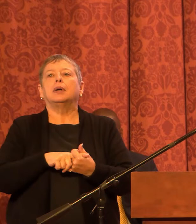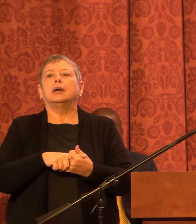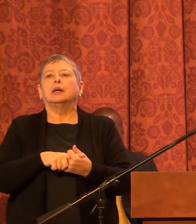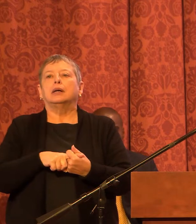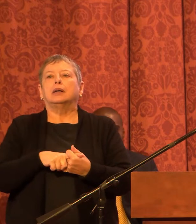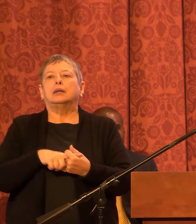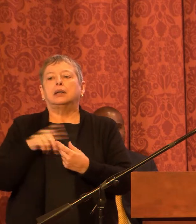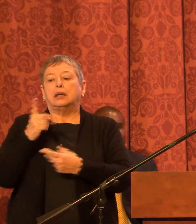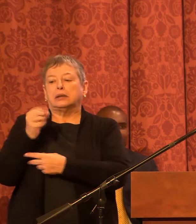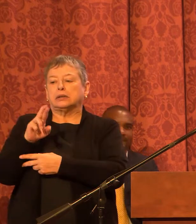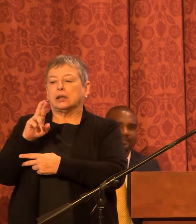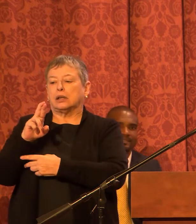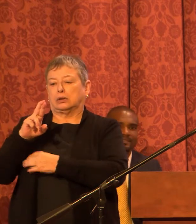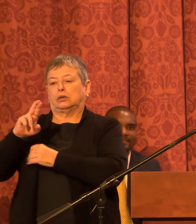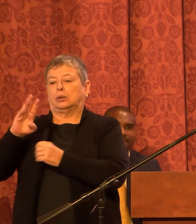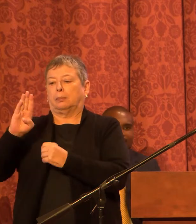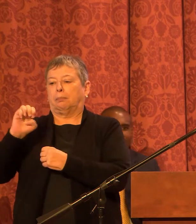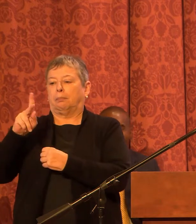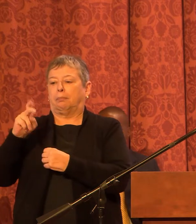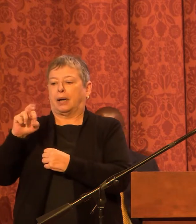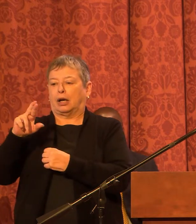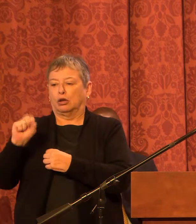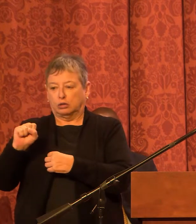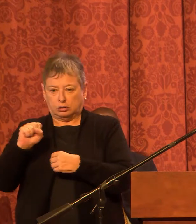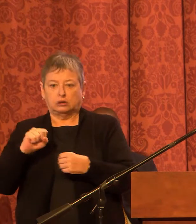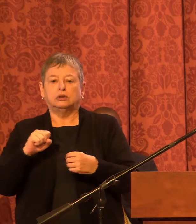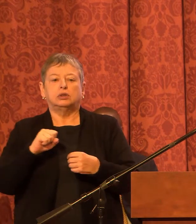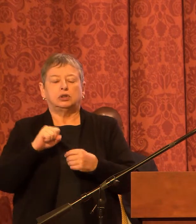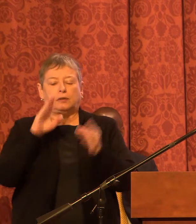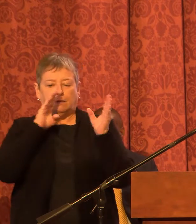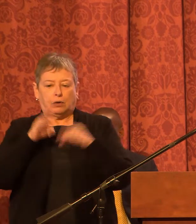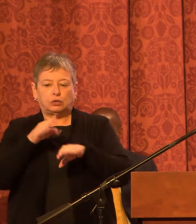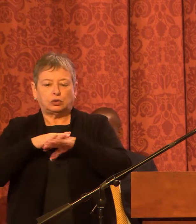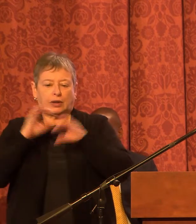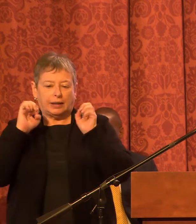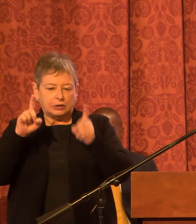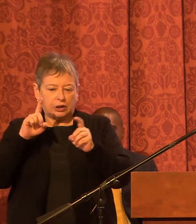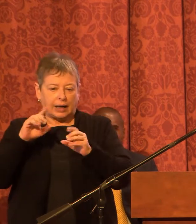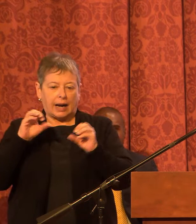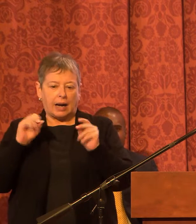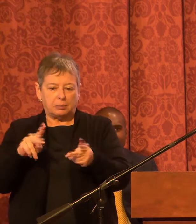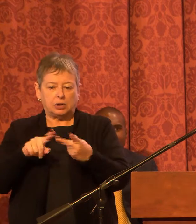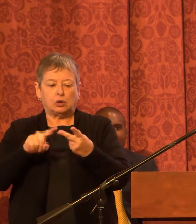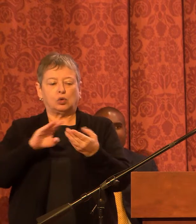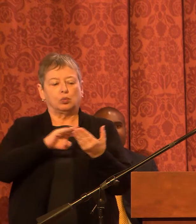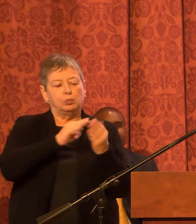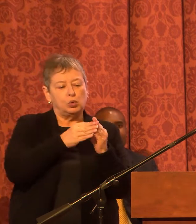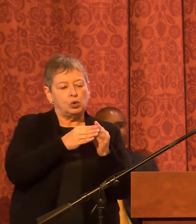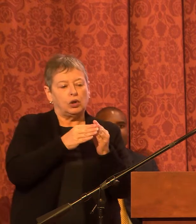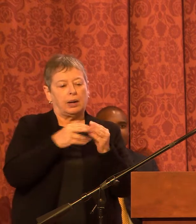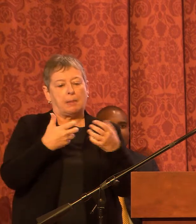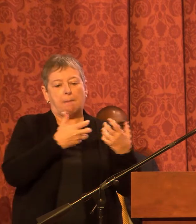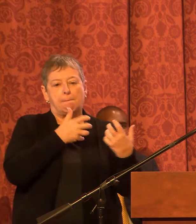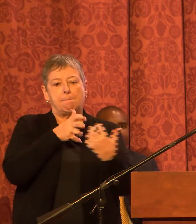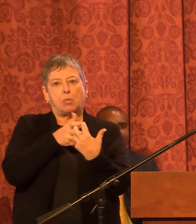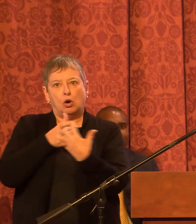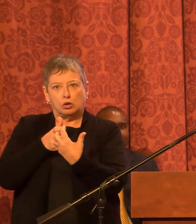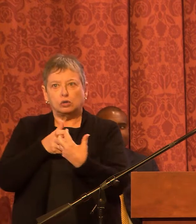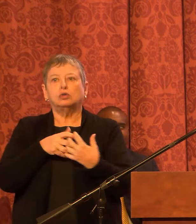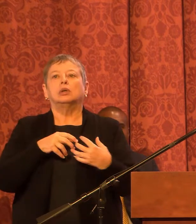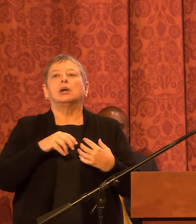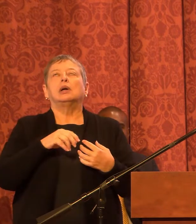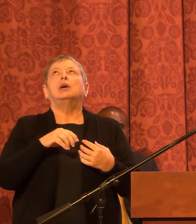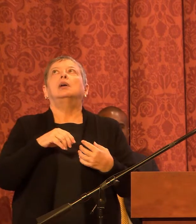closely with on-campus inclusive vocational opportunities, community partnerships, parents,